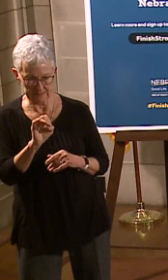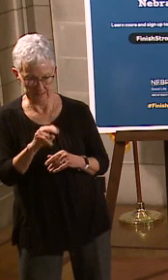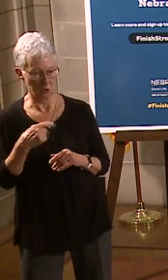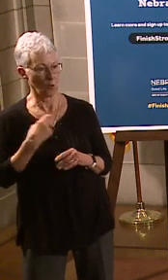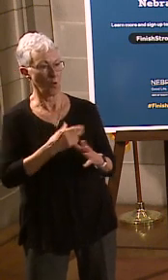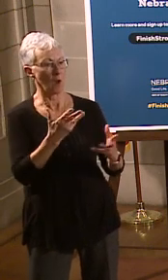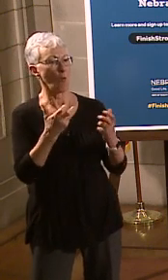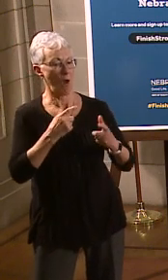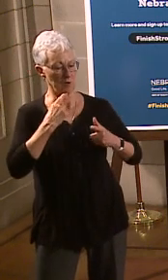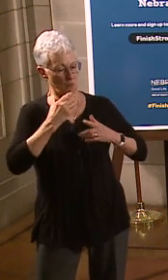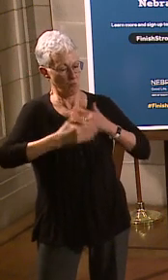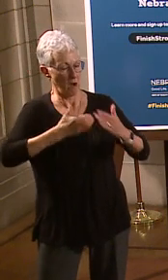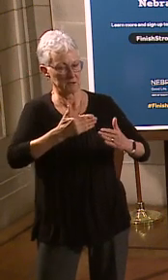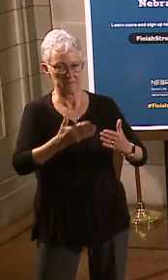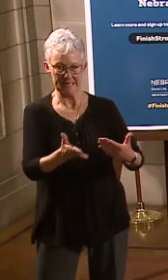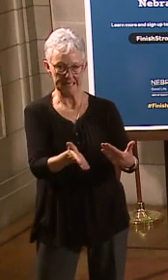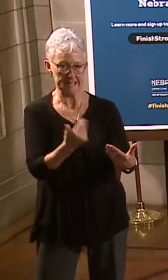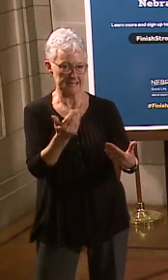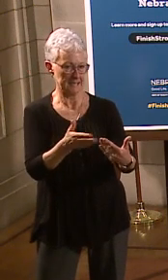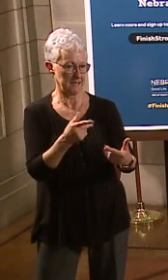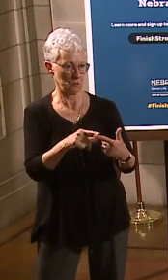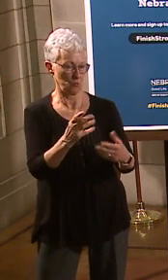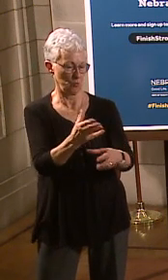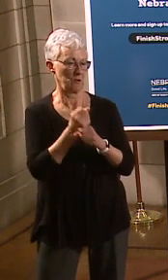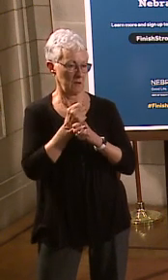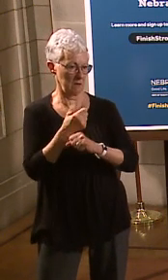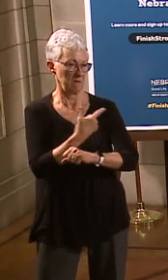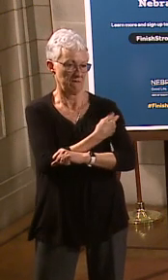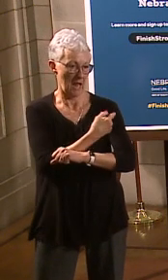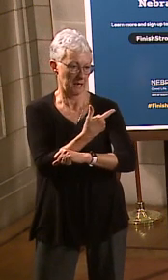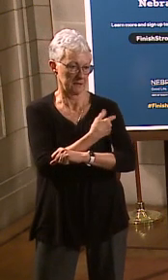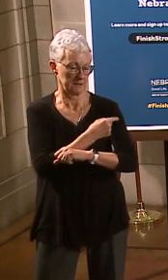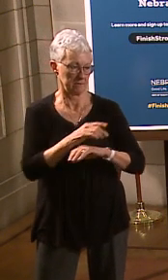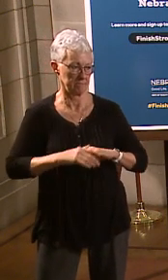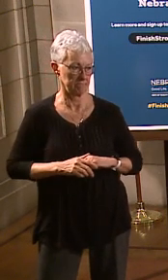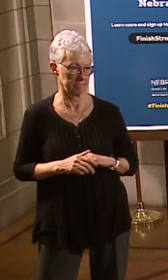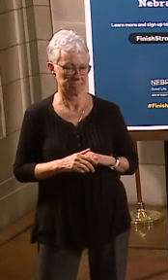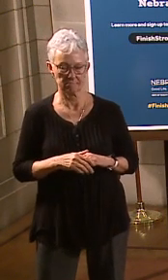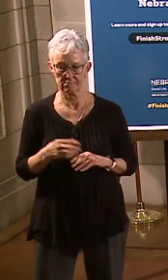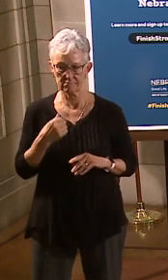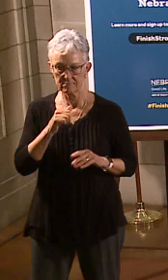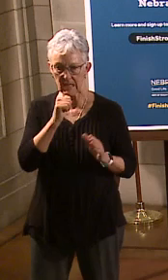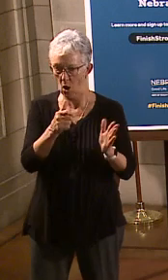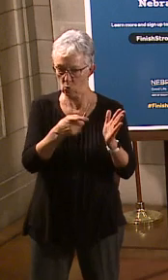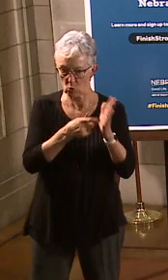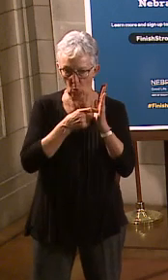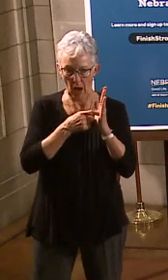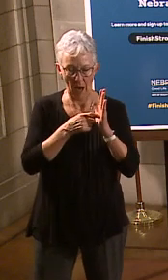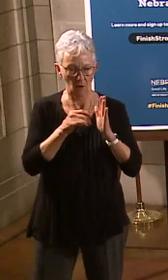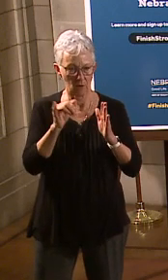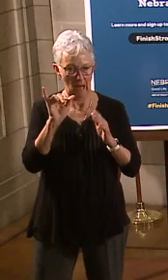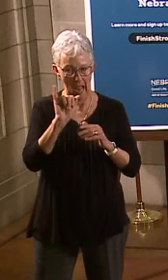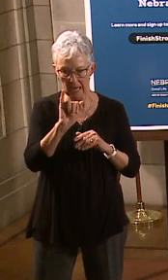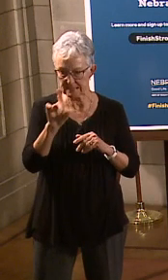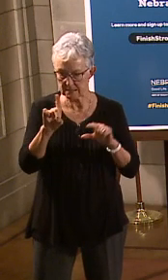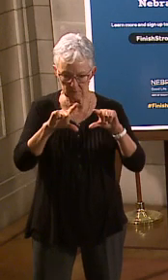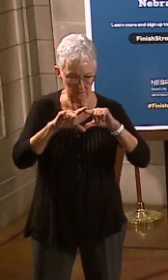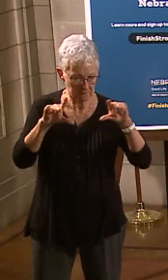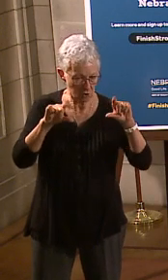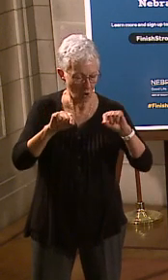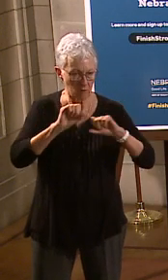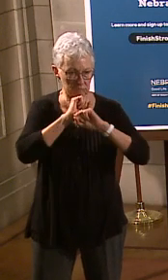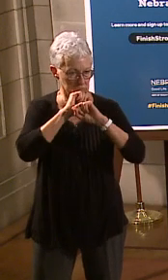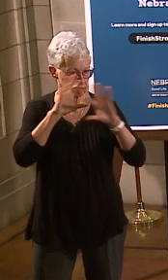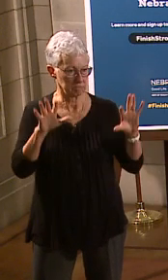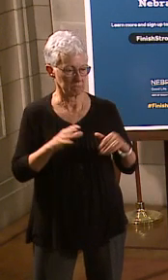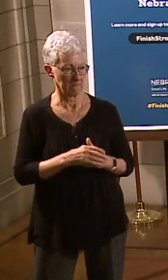get the vaccine. We're trying to reduce those barriers, be it identification or anything. I know